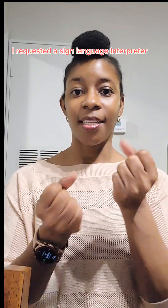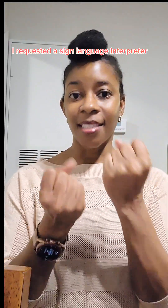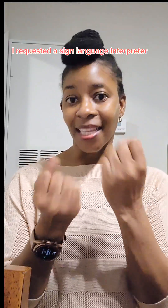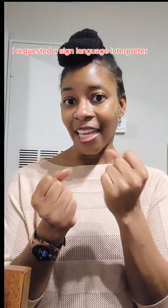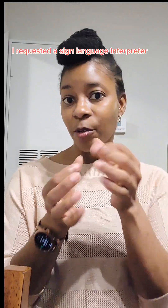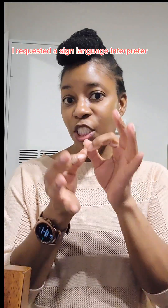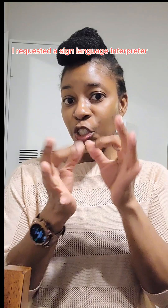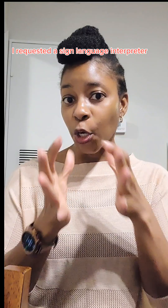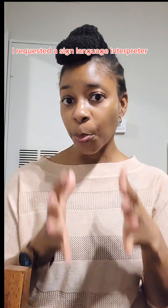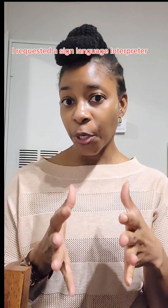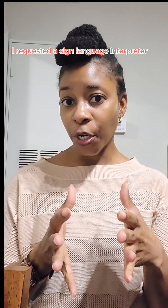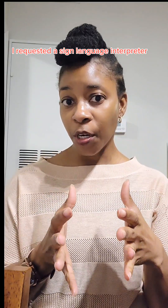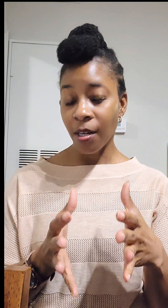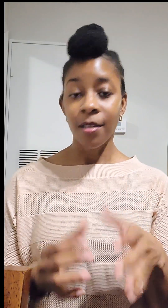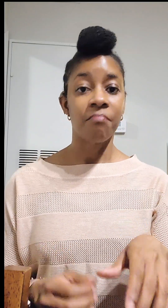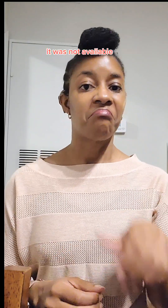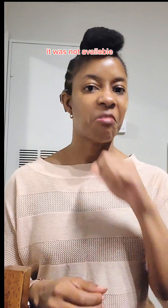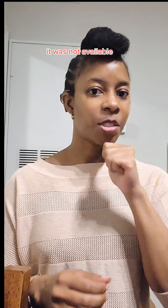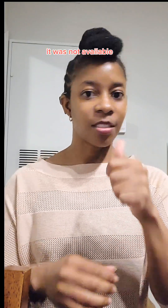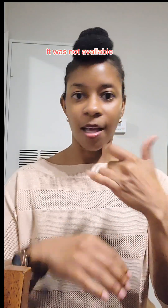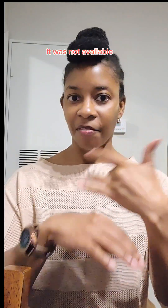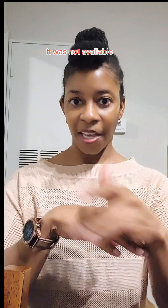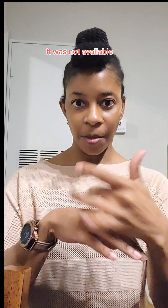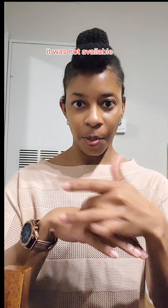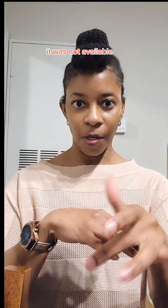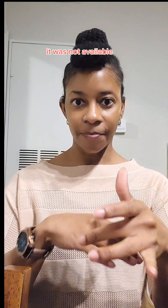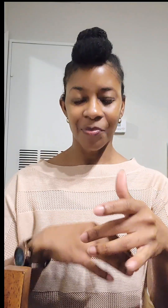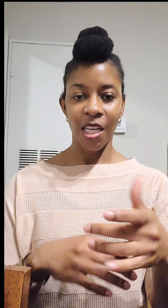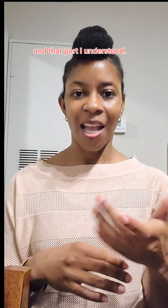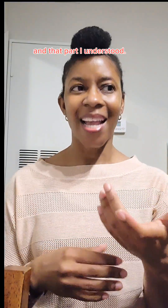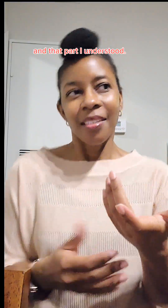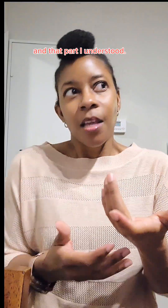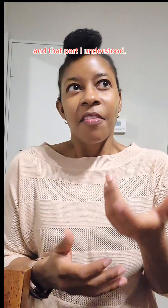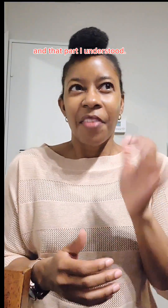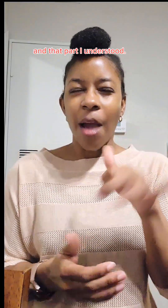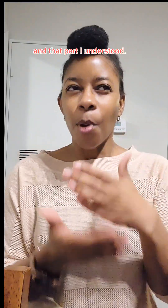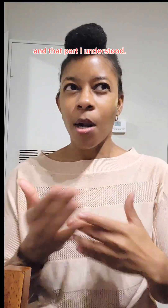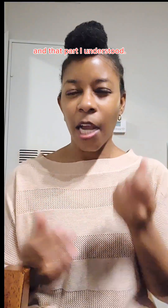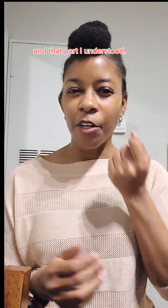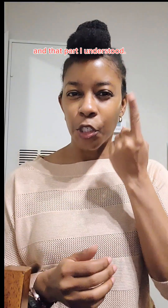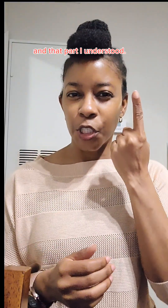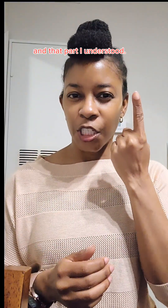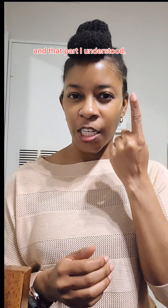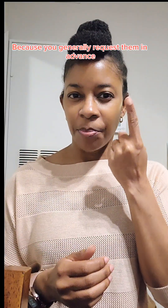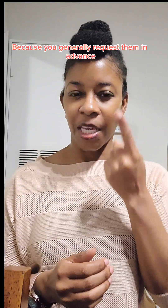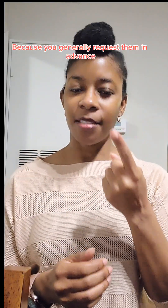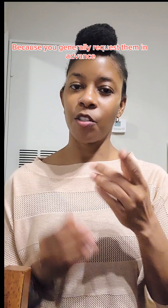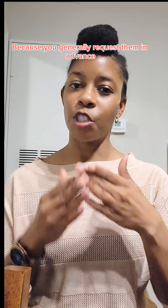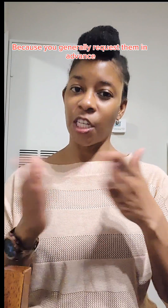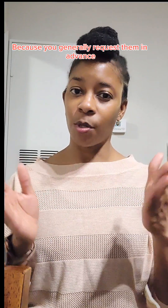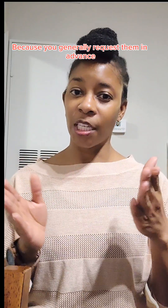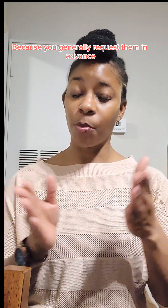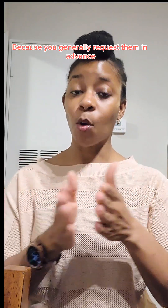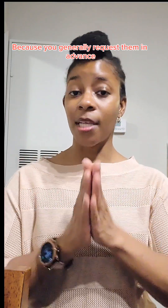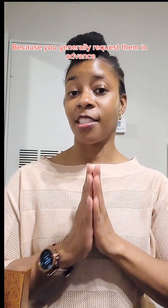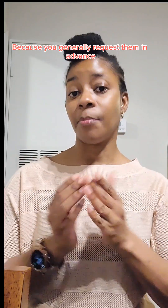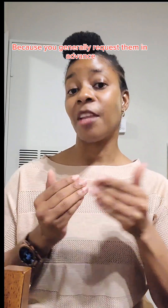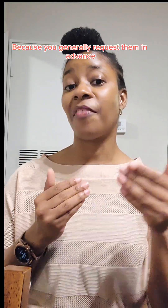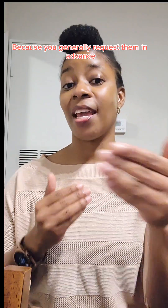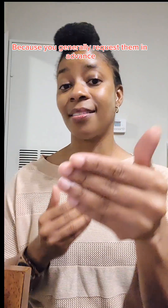sign language interpreter. It was not available. And that part I understood because you generally request them in advance and